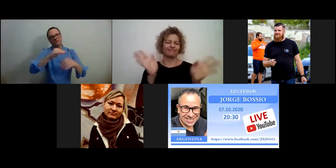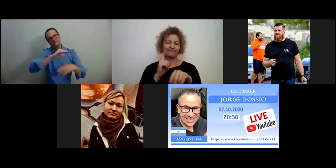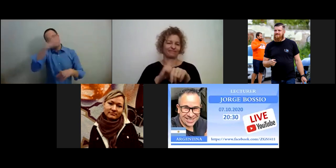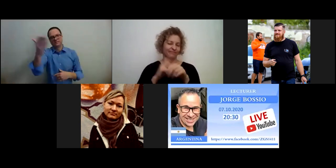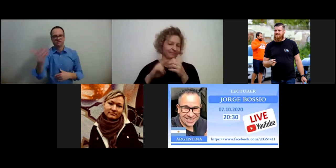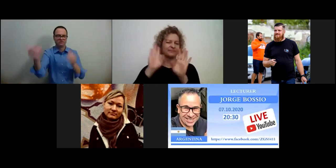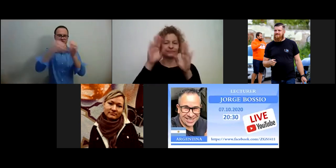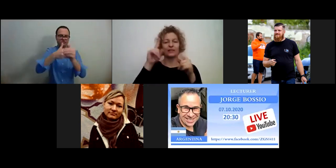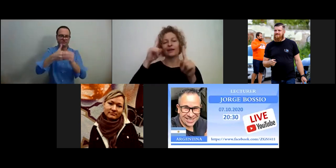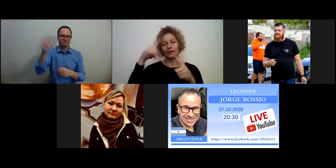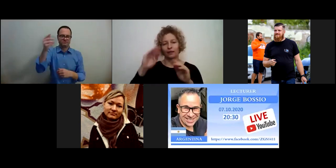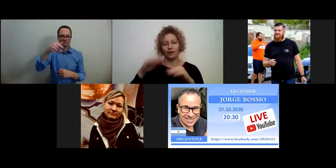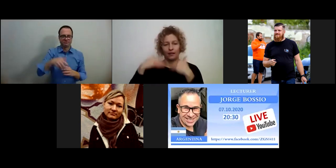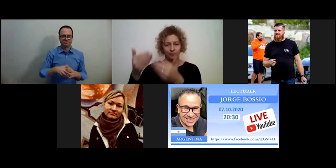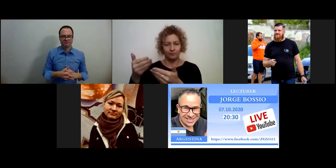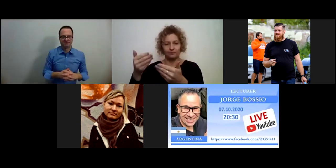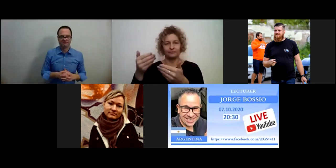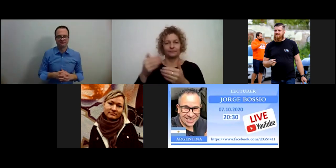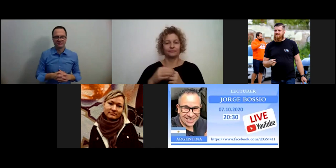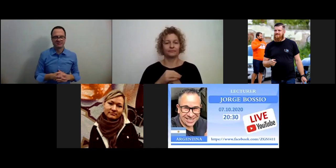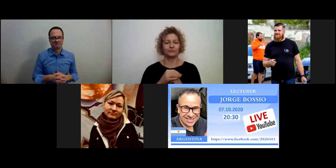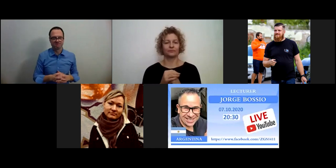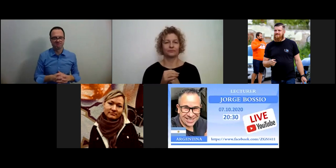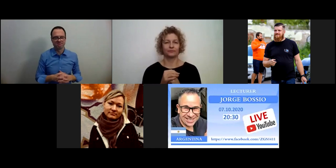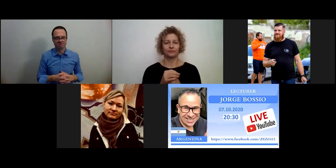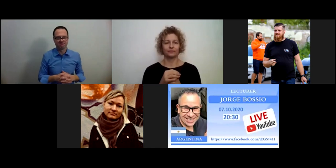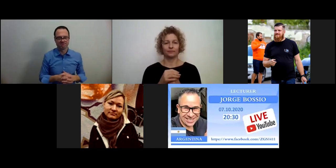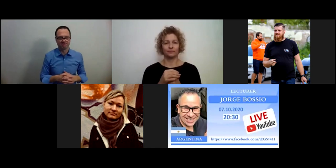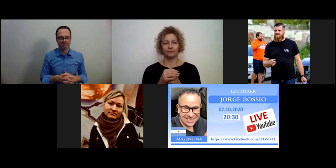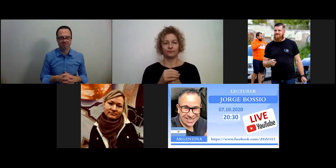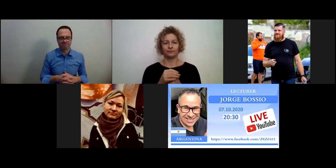Okay, we can't find Argentina. Let's move to the next.